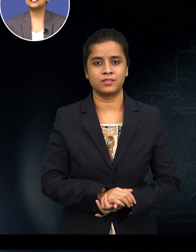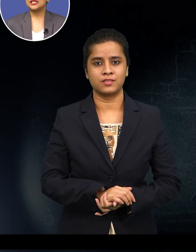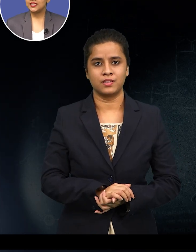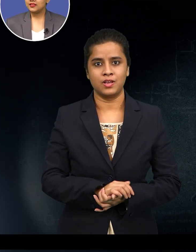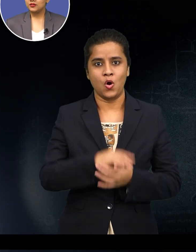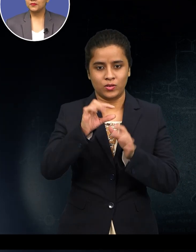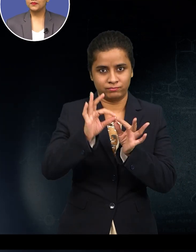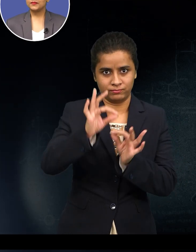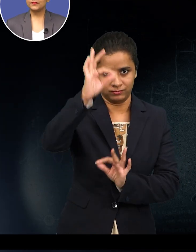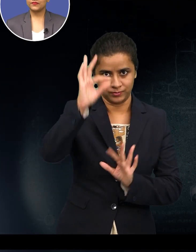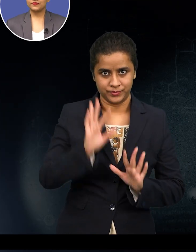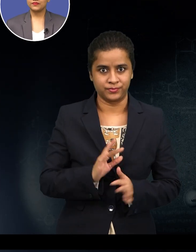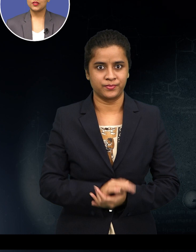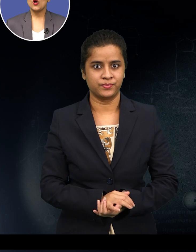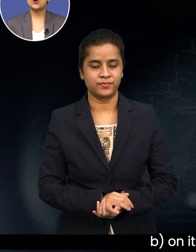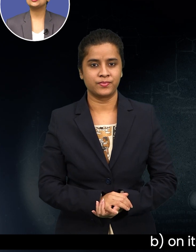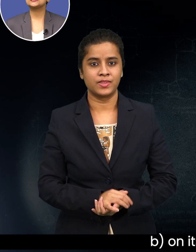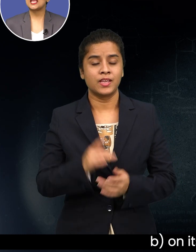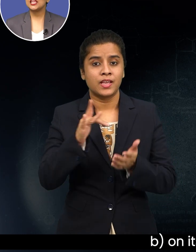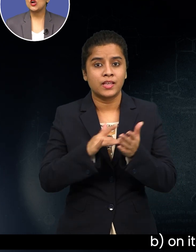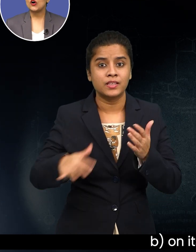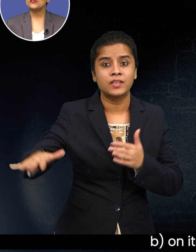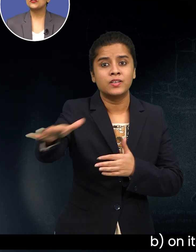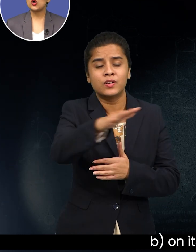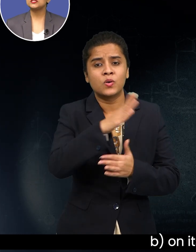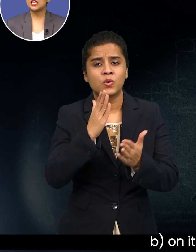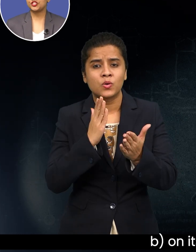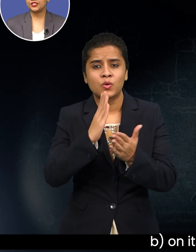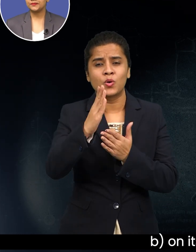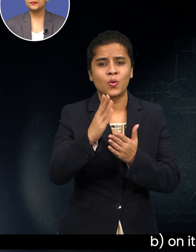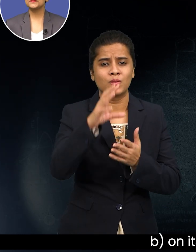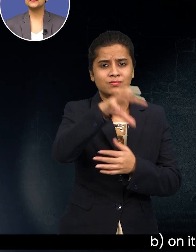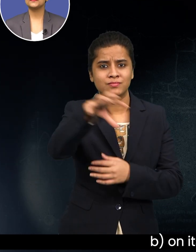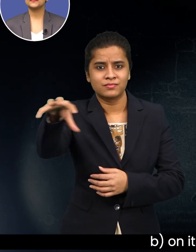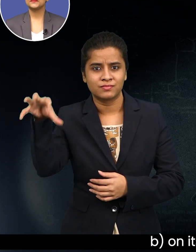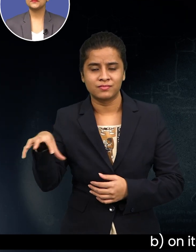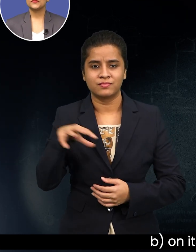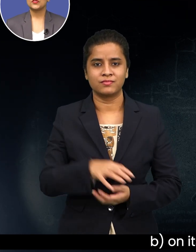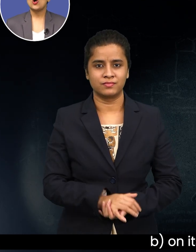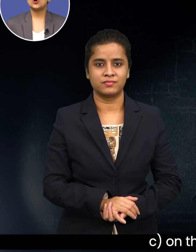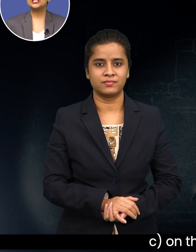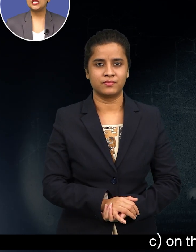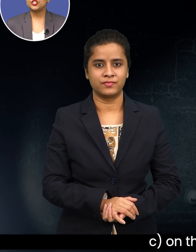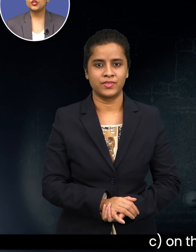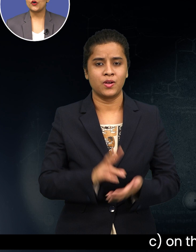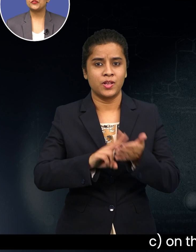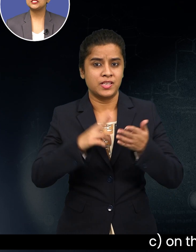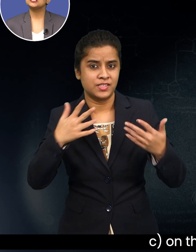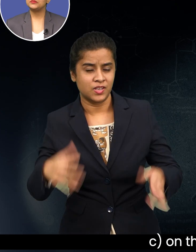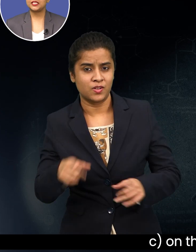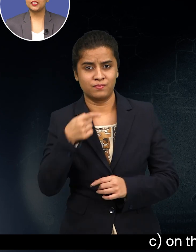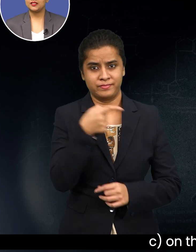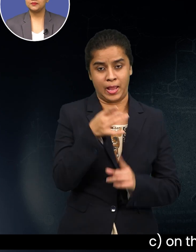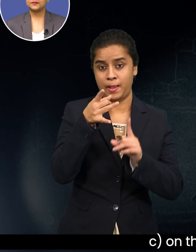on its length, on its area of cross section, on the nature of